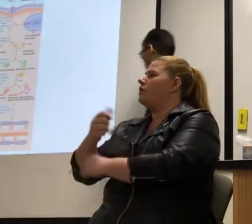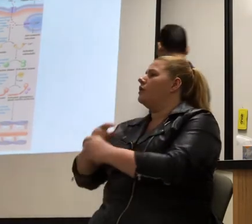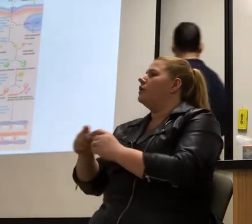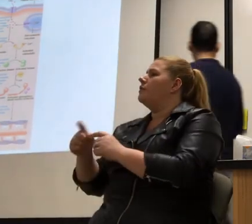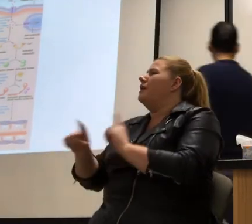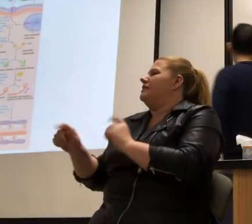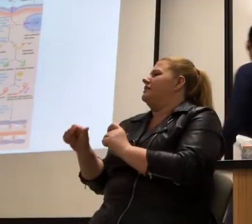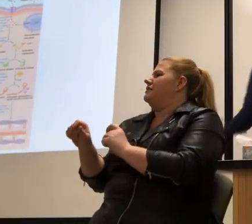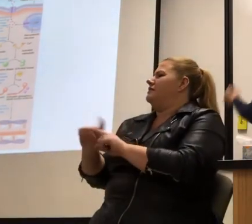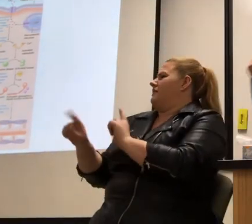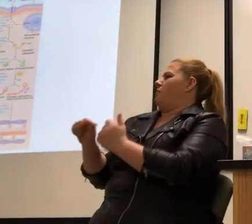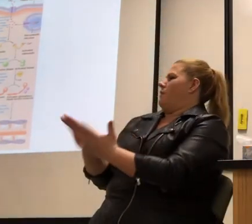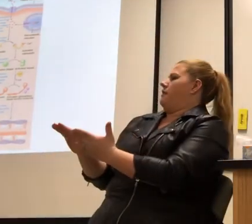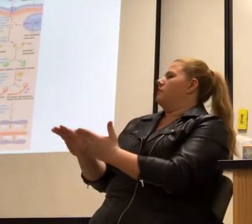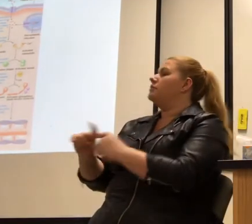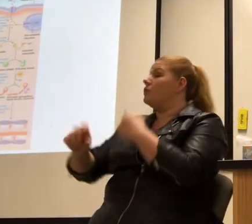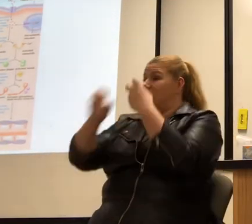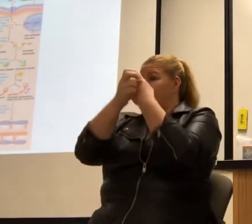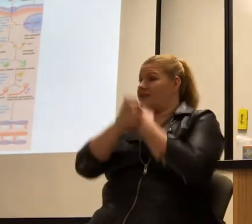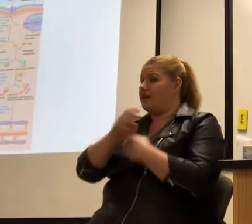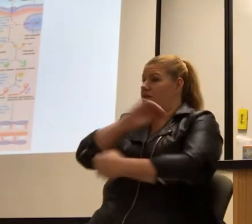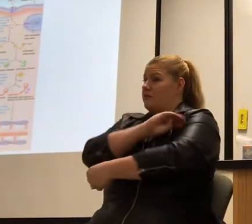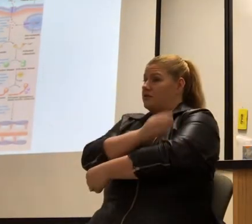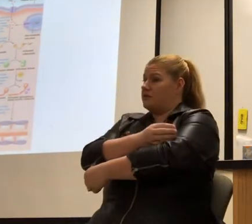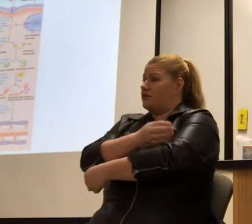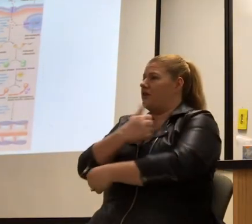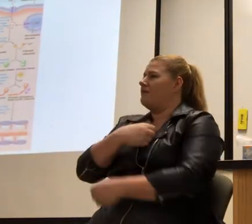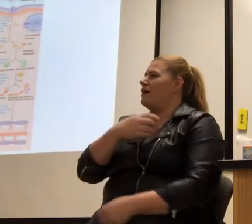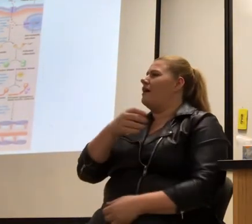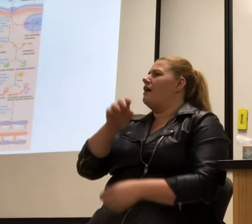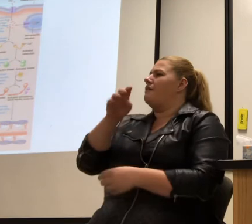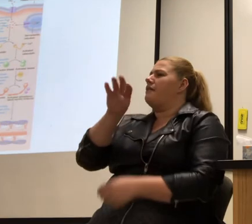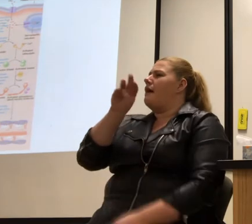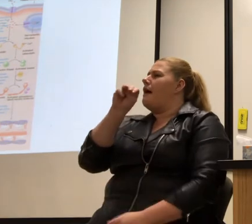smooth muscle, in skeletal muscle, you have the M line,